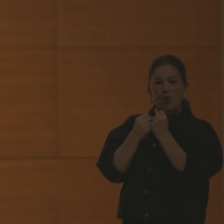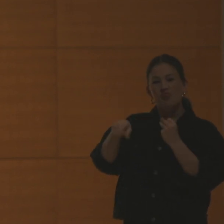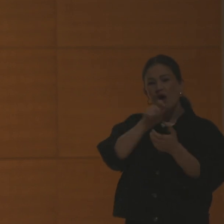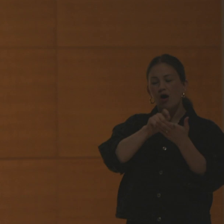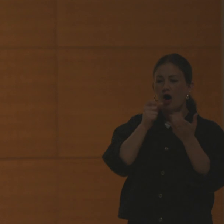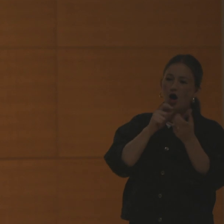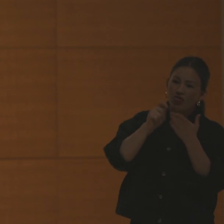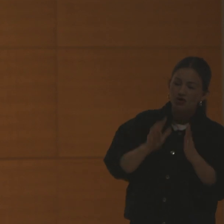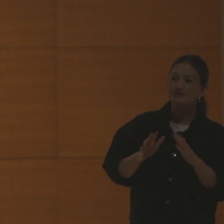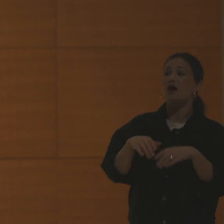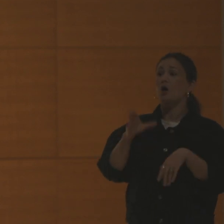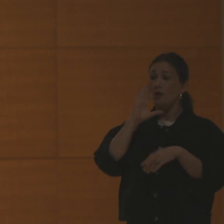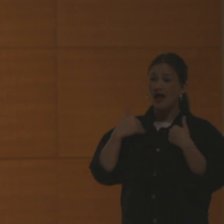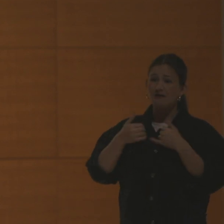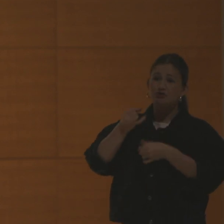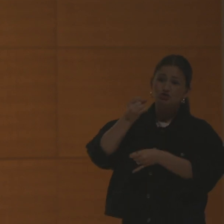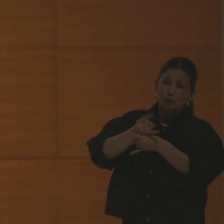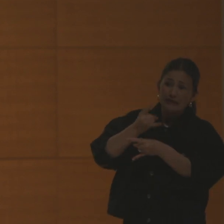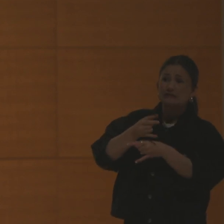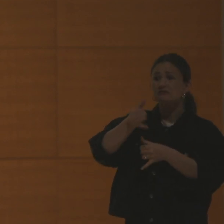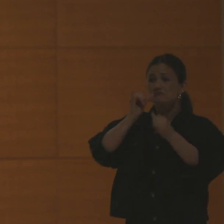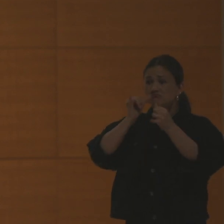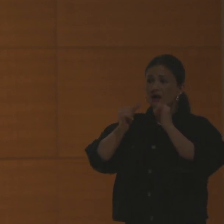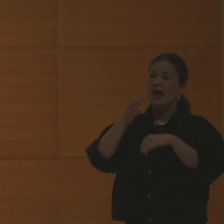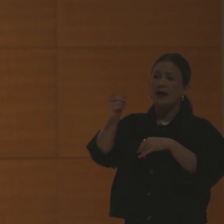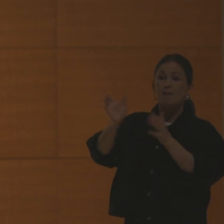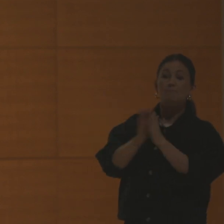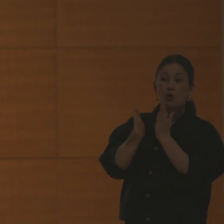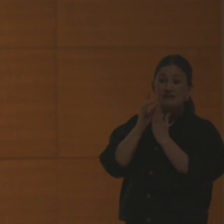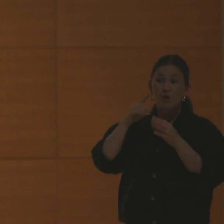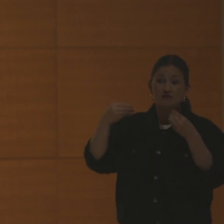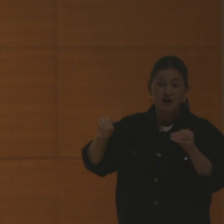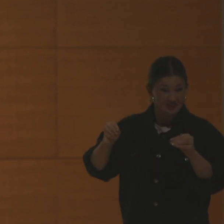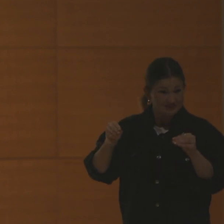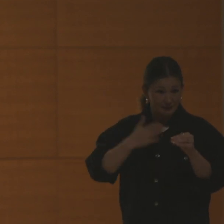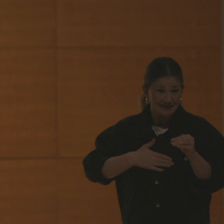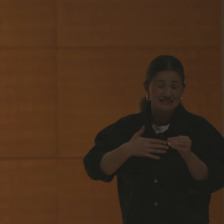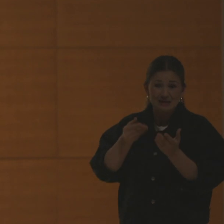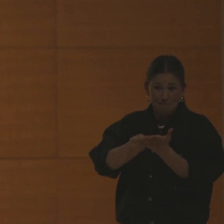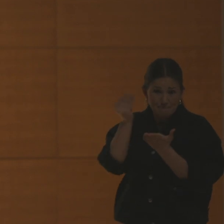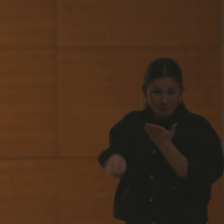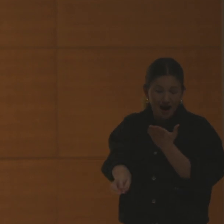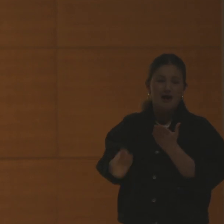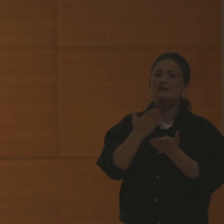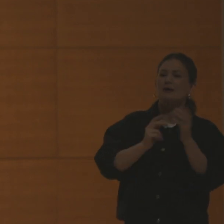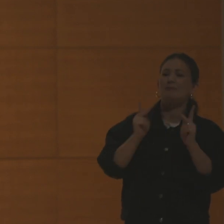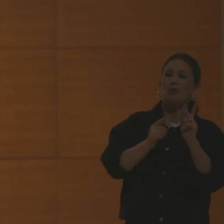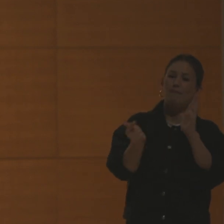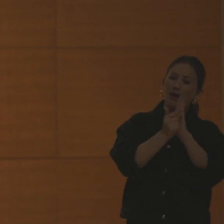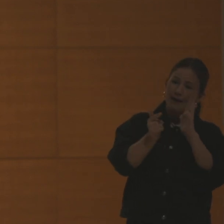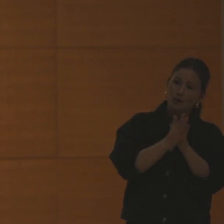will be drinks, and books for sale. Buy these books. Some people ban books. We here celebrate